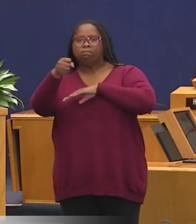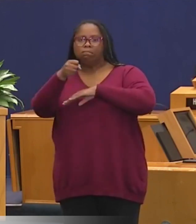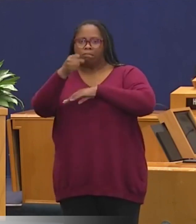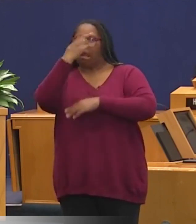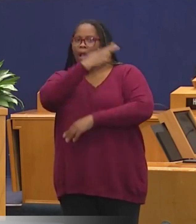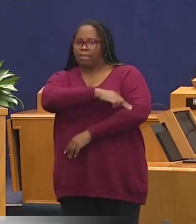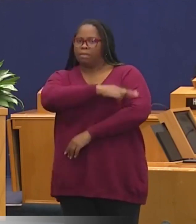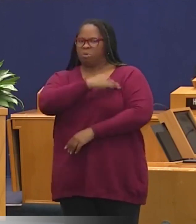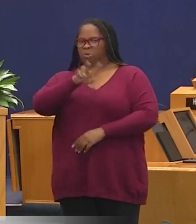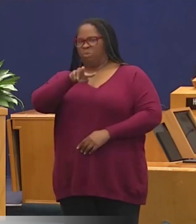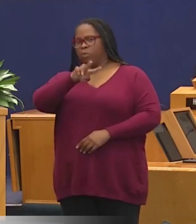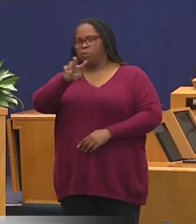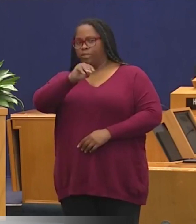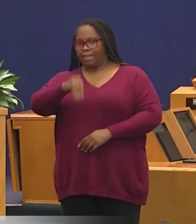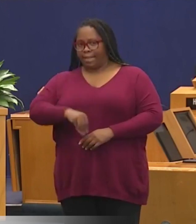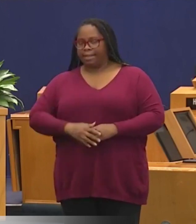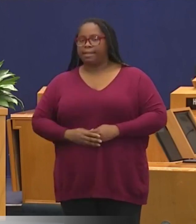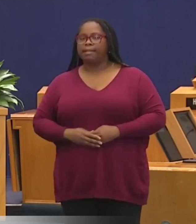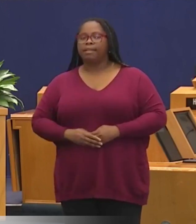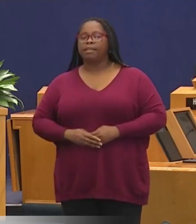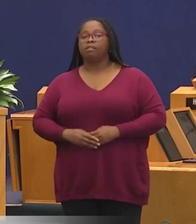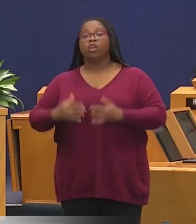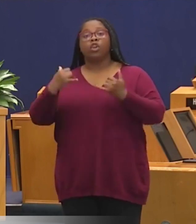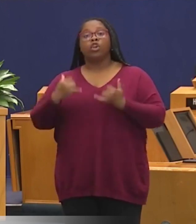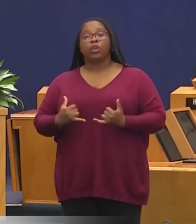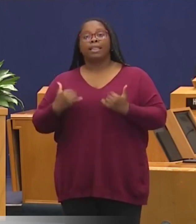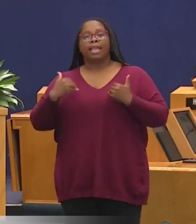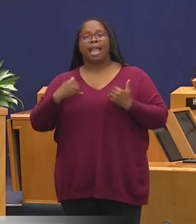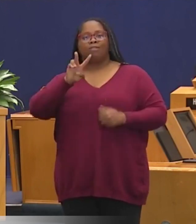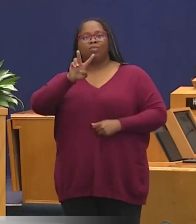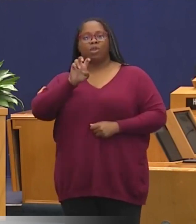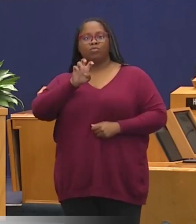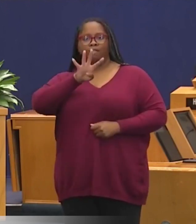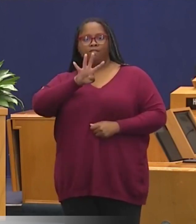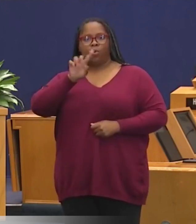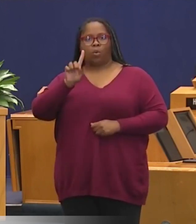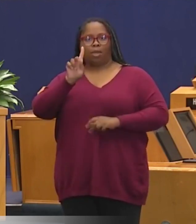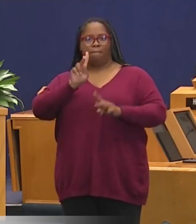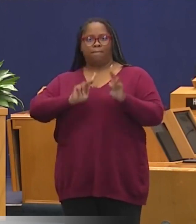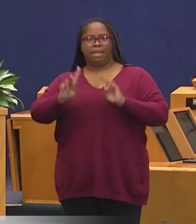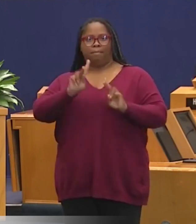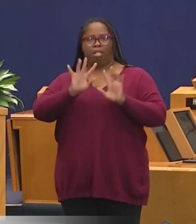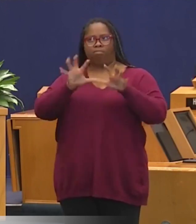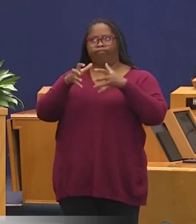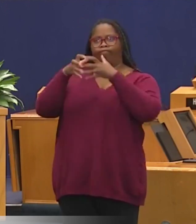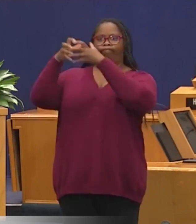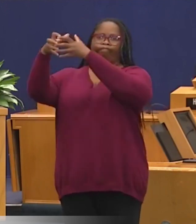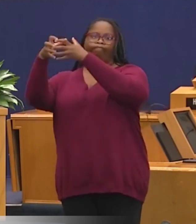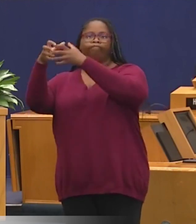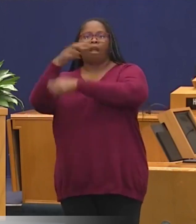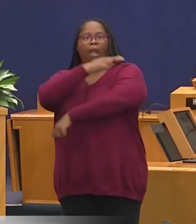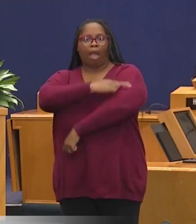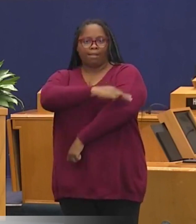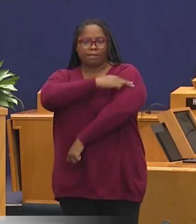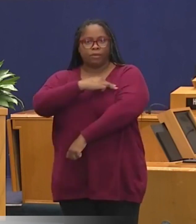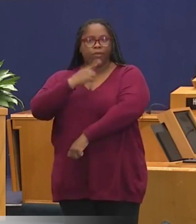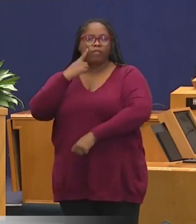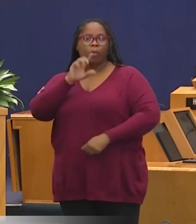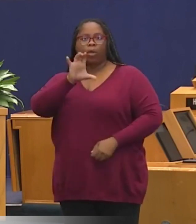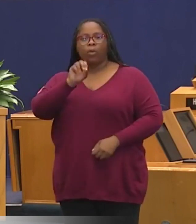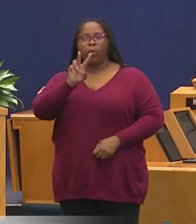illness a hospitalization. Currently, there are 241 people hospitalized for COVID-19,